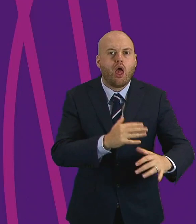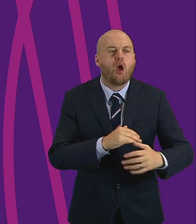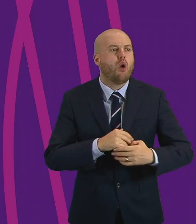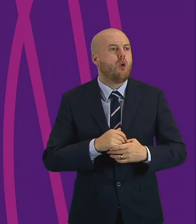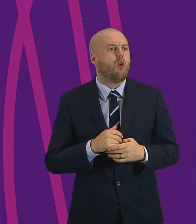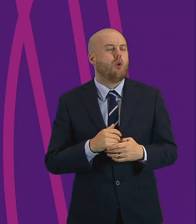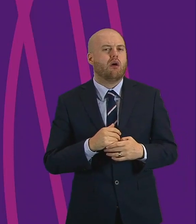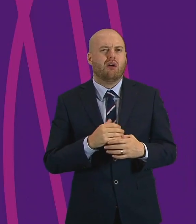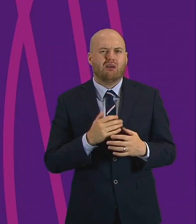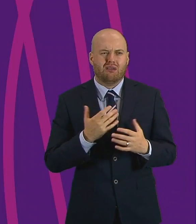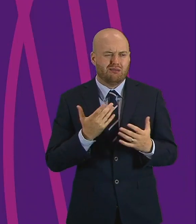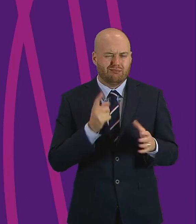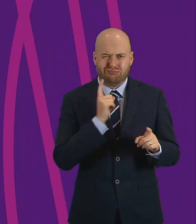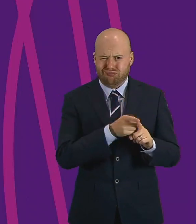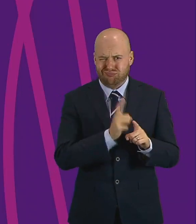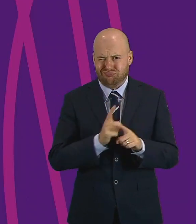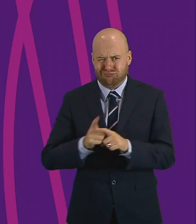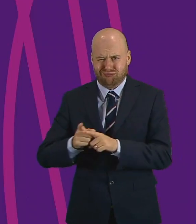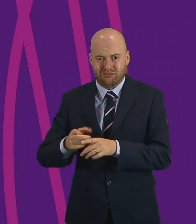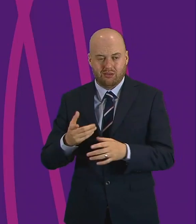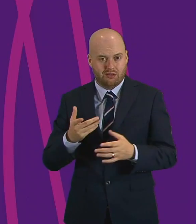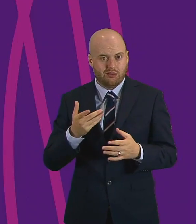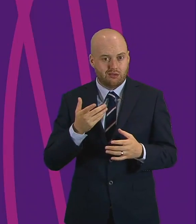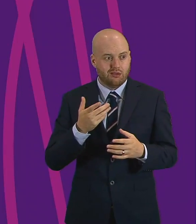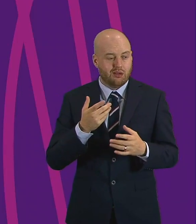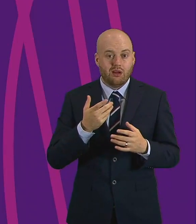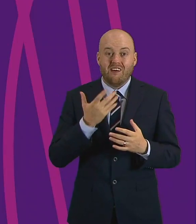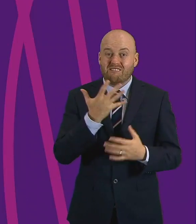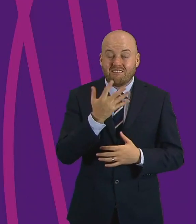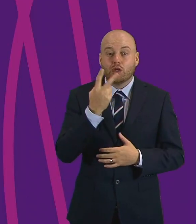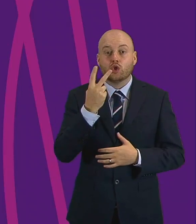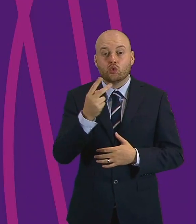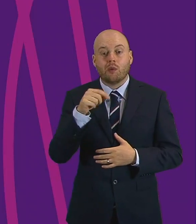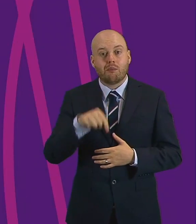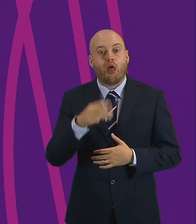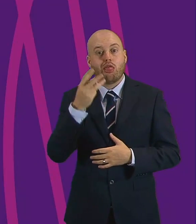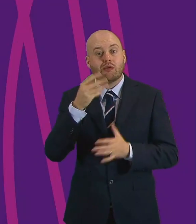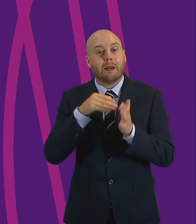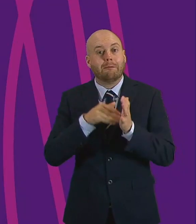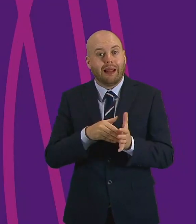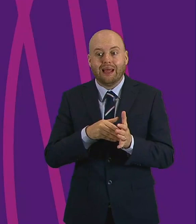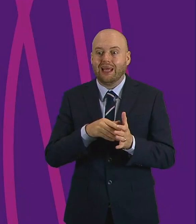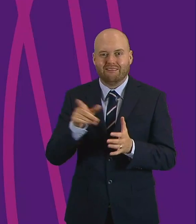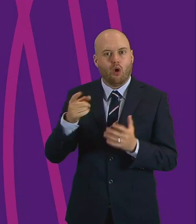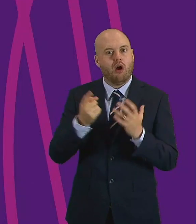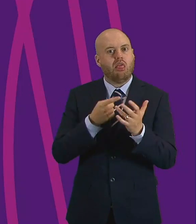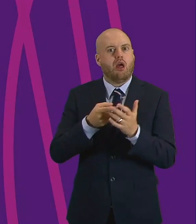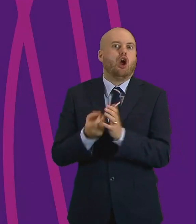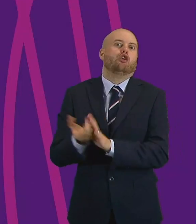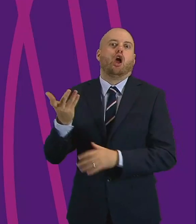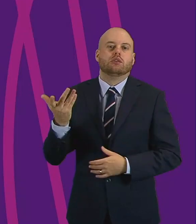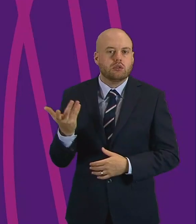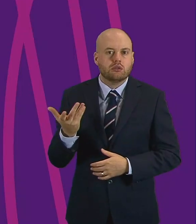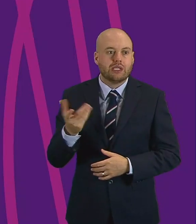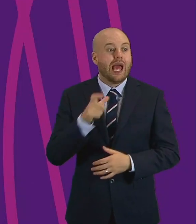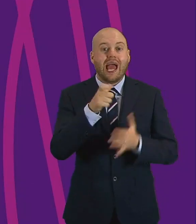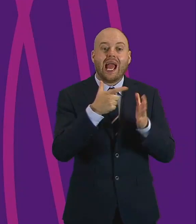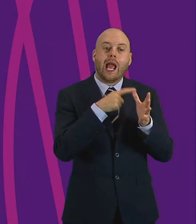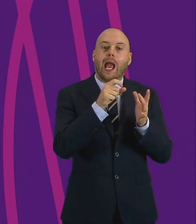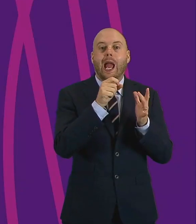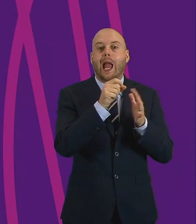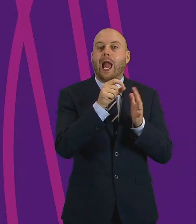Known significant unique costs, £52.3 million. Capital costs, £48 million. Then you take